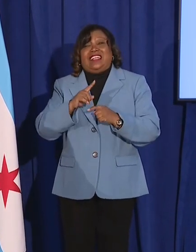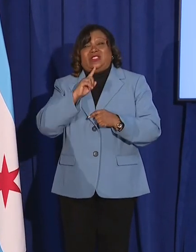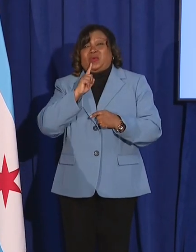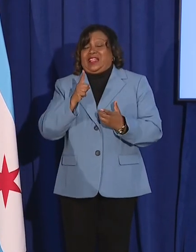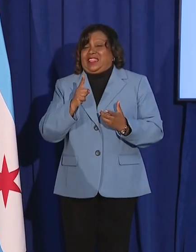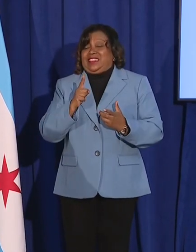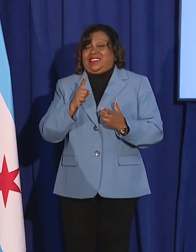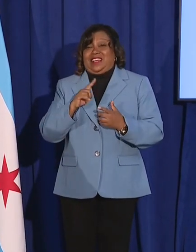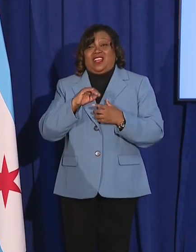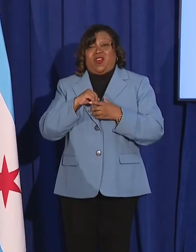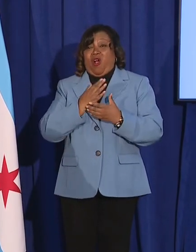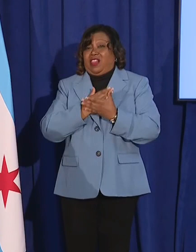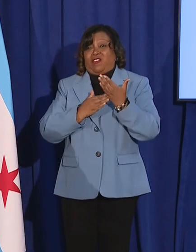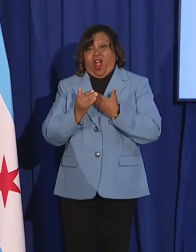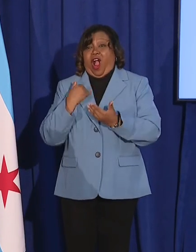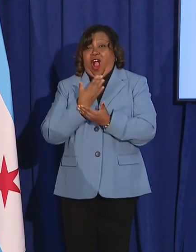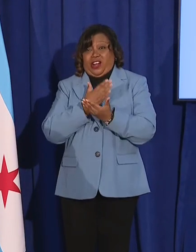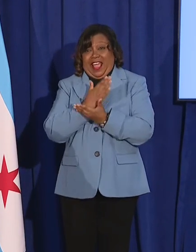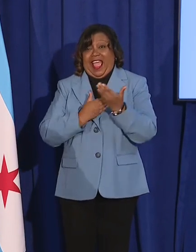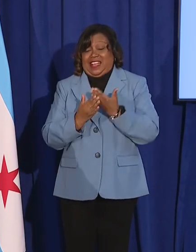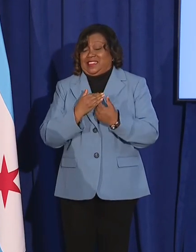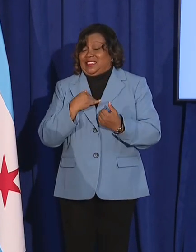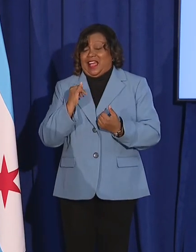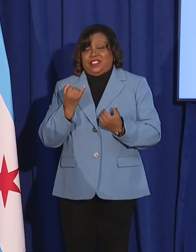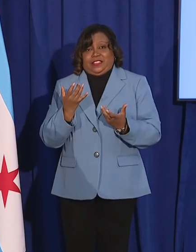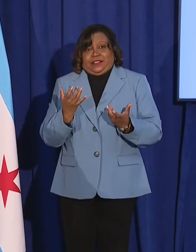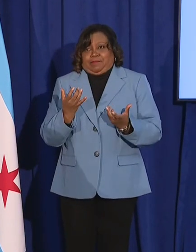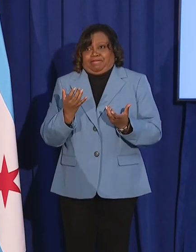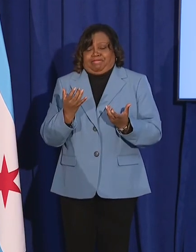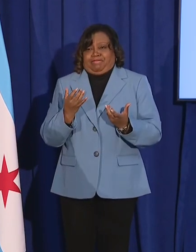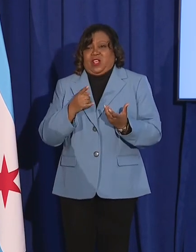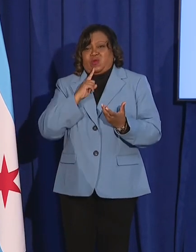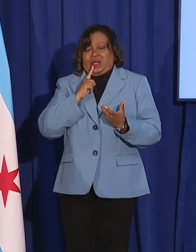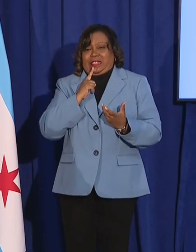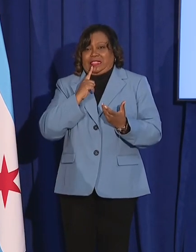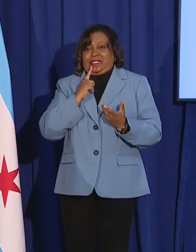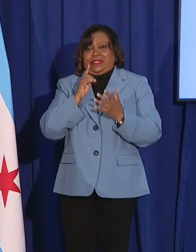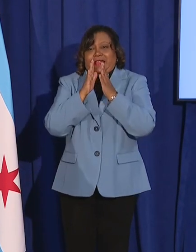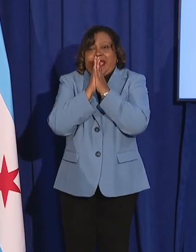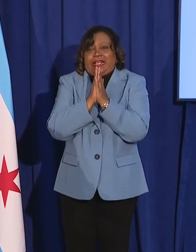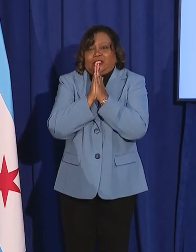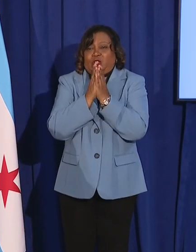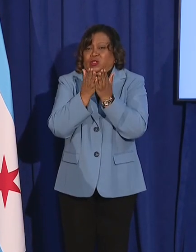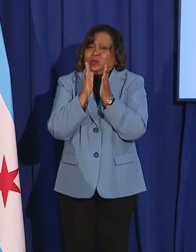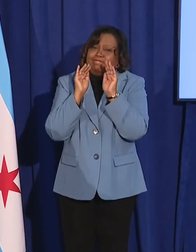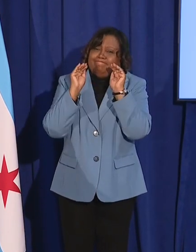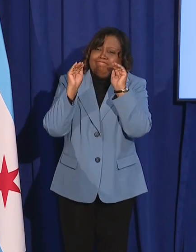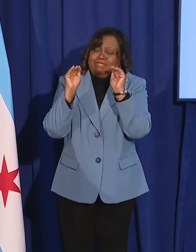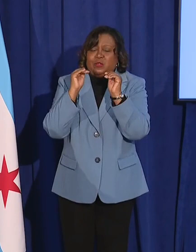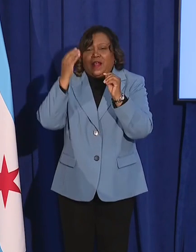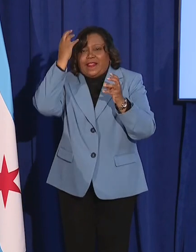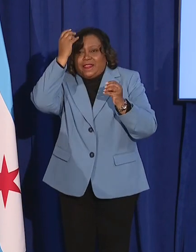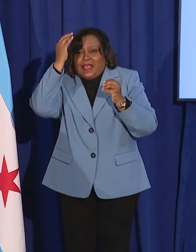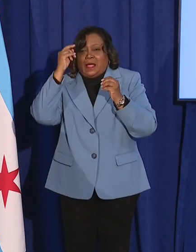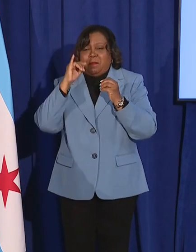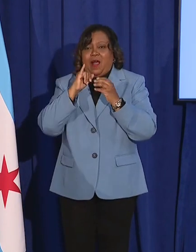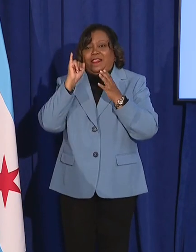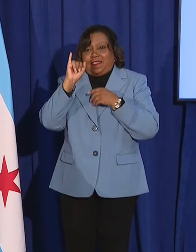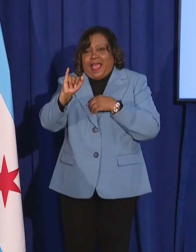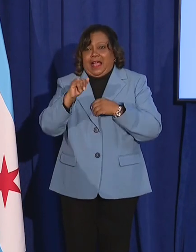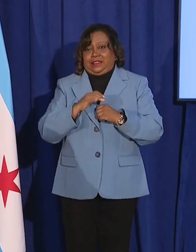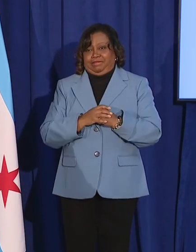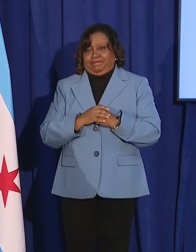really in all of our hands. And I just really beseech you and urge you to think about